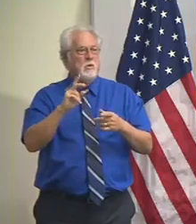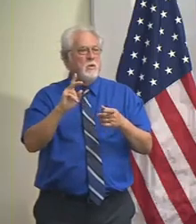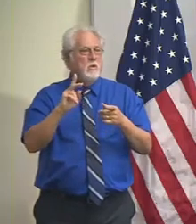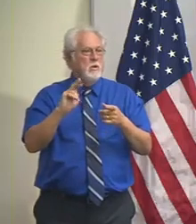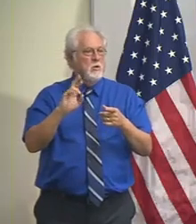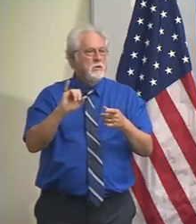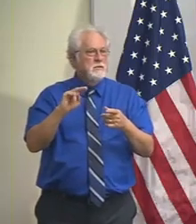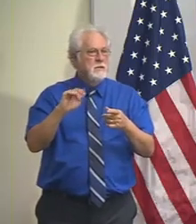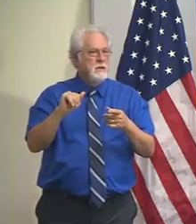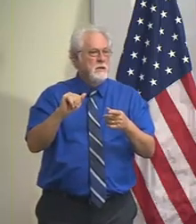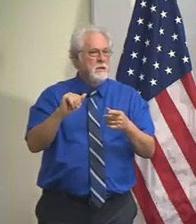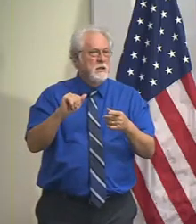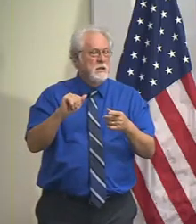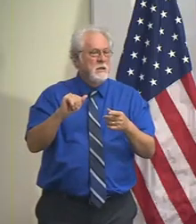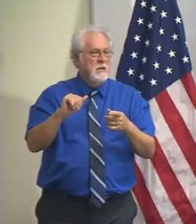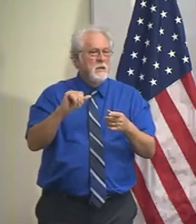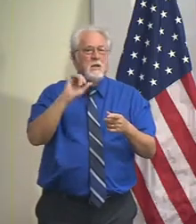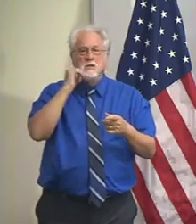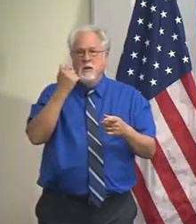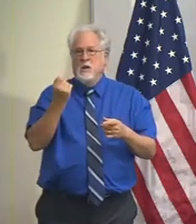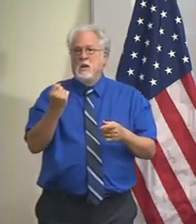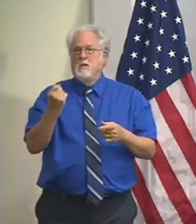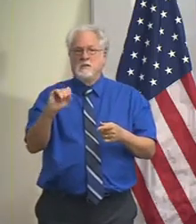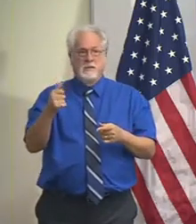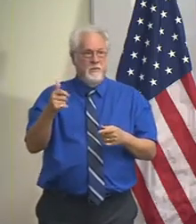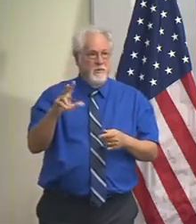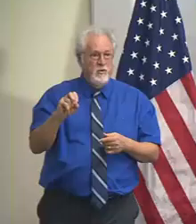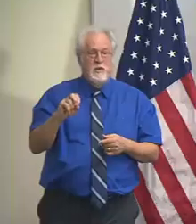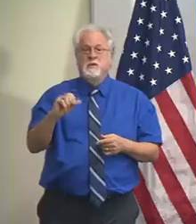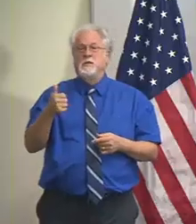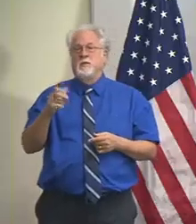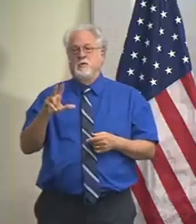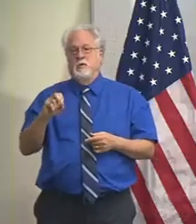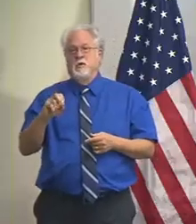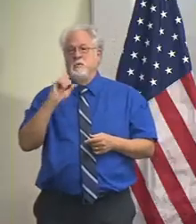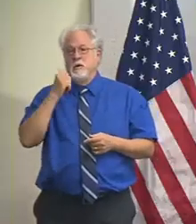that be? Tomorrow at 10:30. Thank you very much.